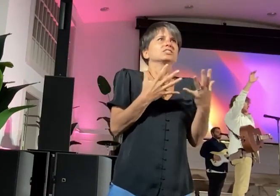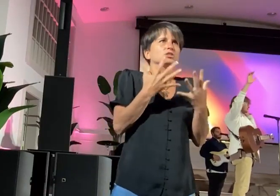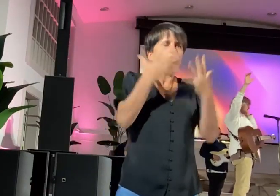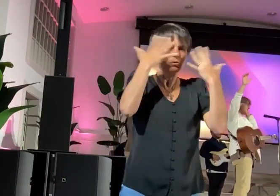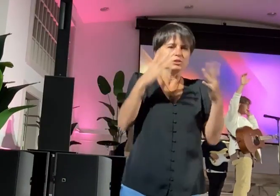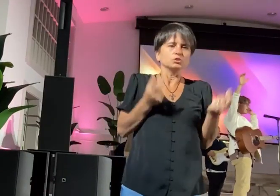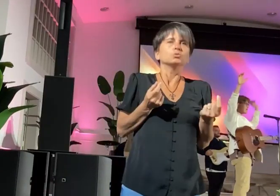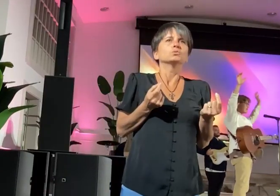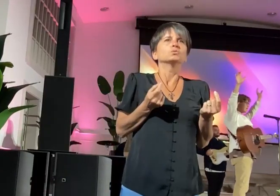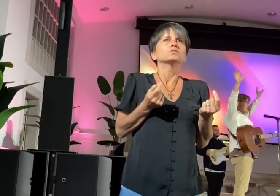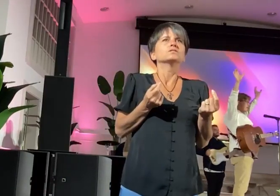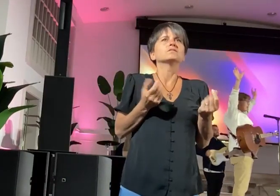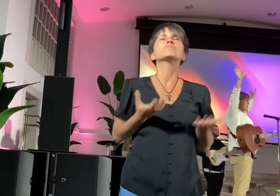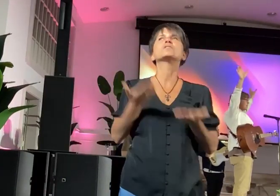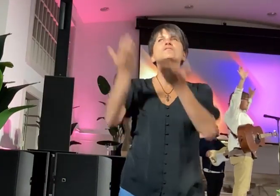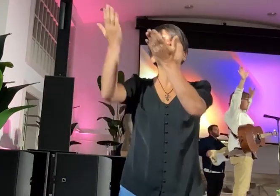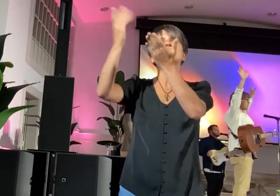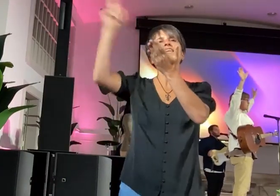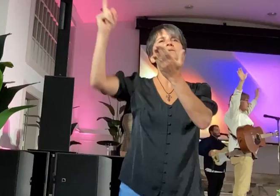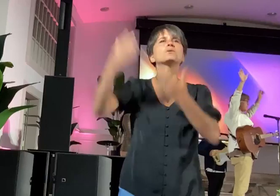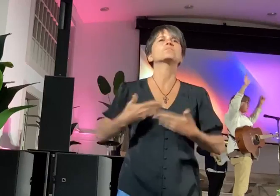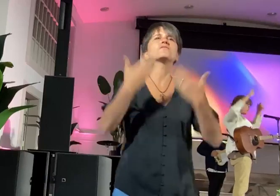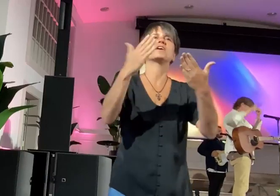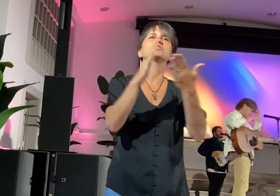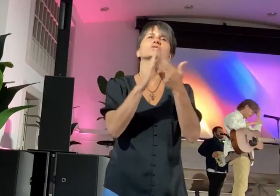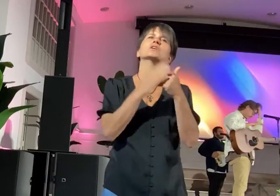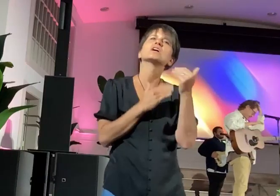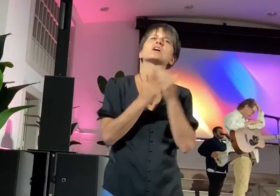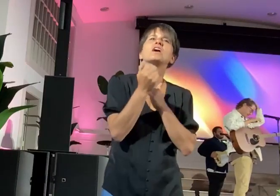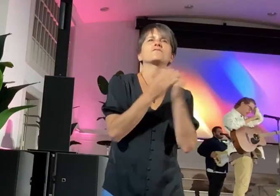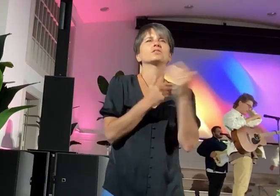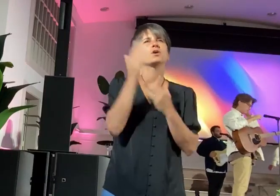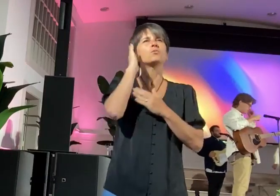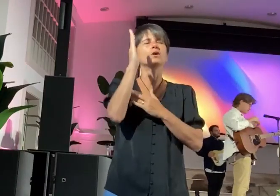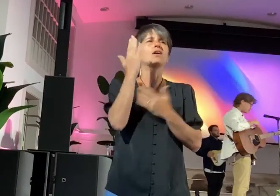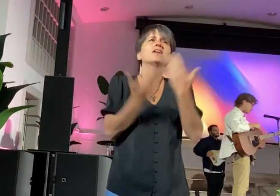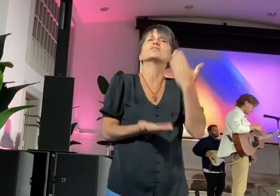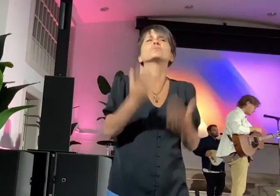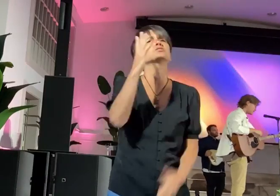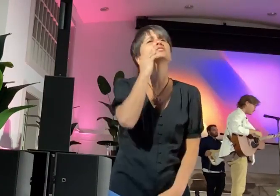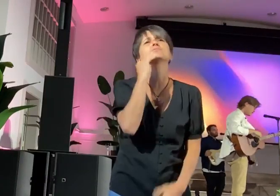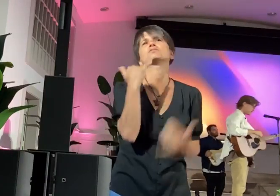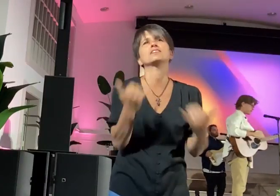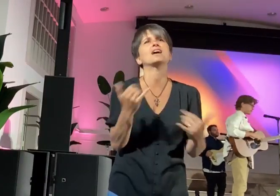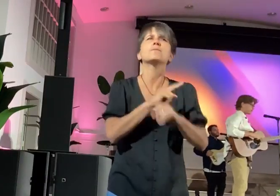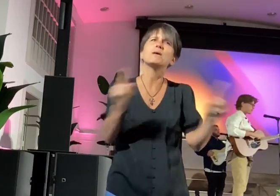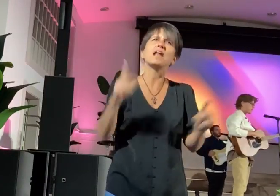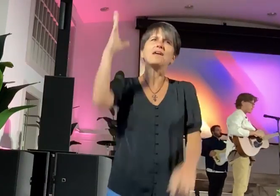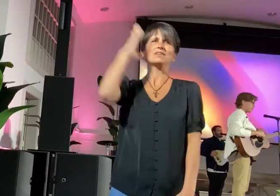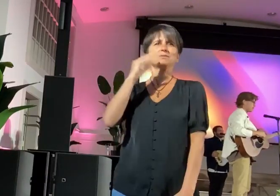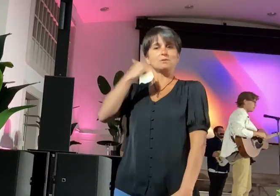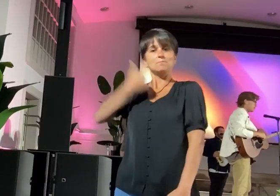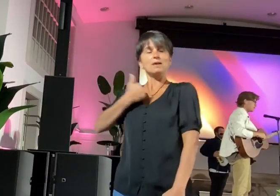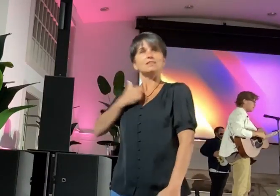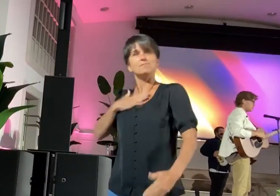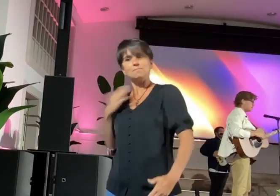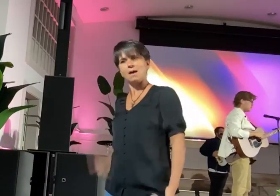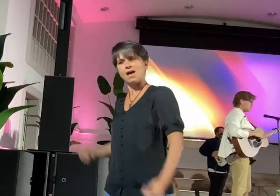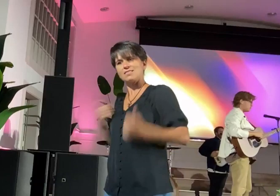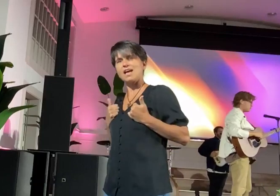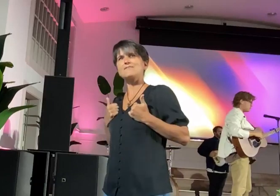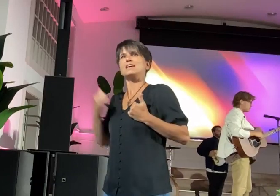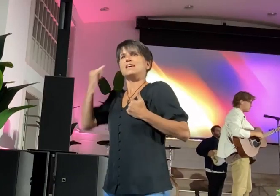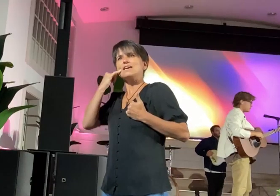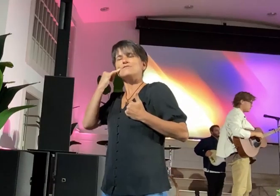that, He's going to bring comfort and peace right in the middle of it. So God, I don't know what every person in the room is facing, but I've seen in my life time and time again that